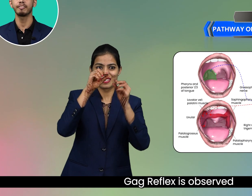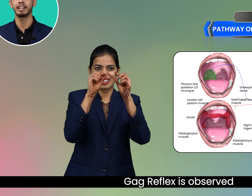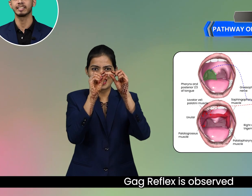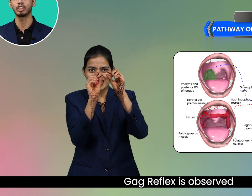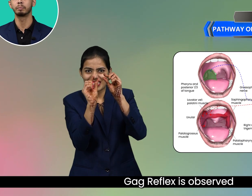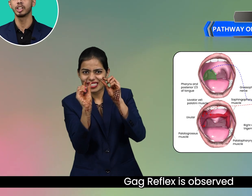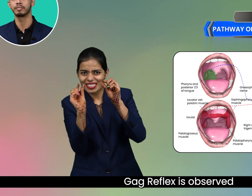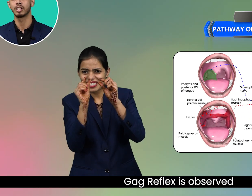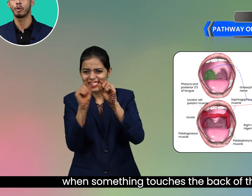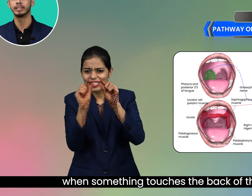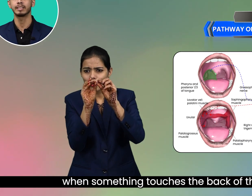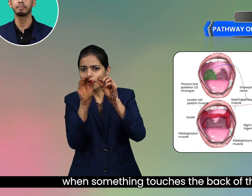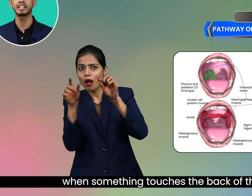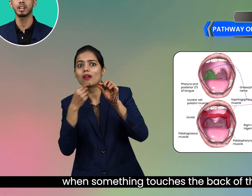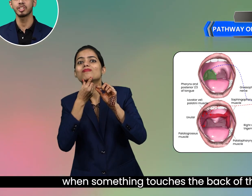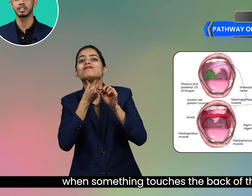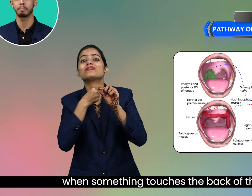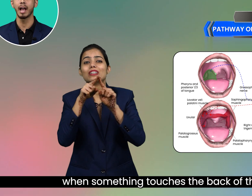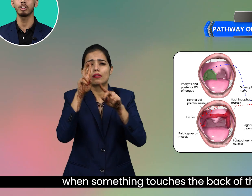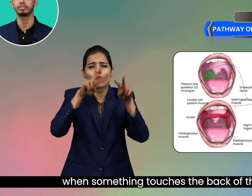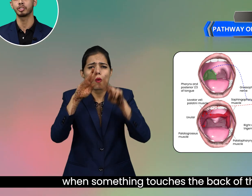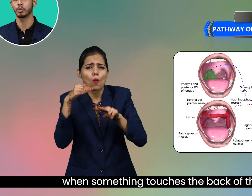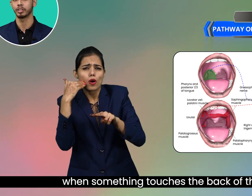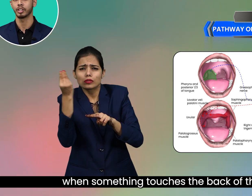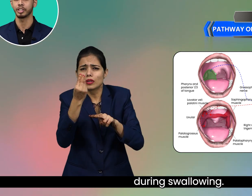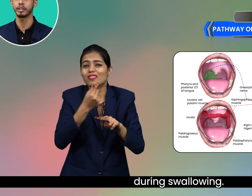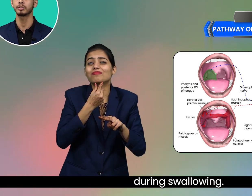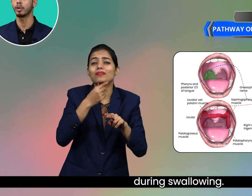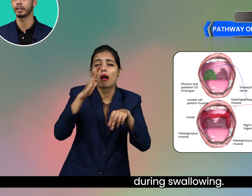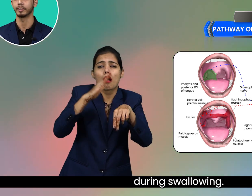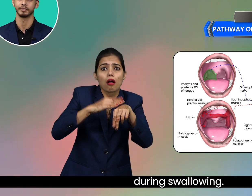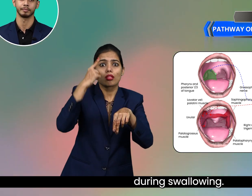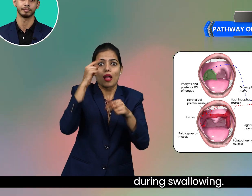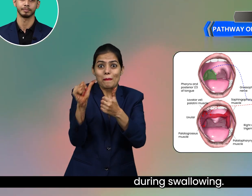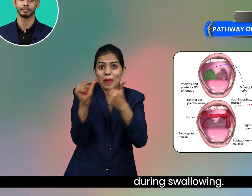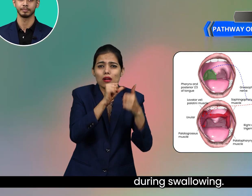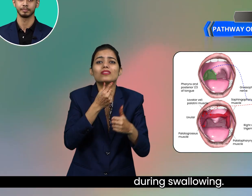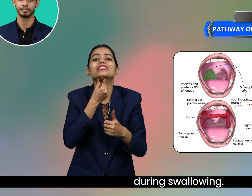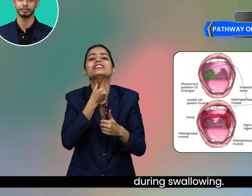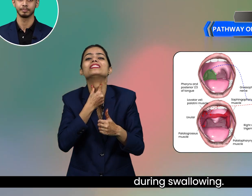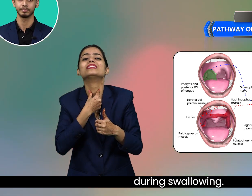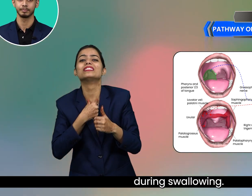Gag reflex is observed when something touches the back of the throat during swallowing.